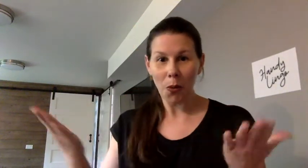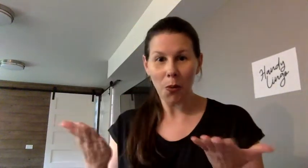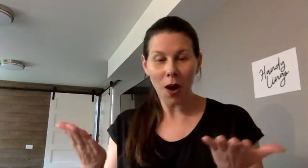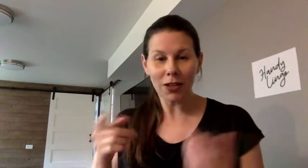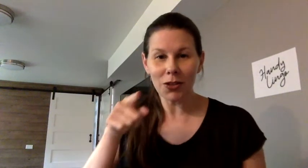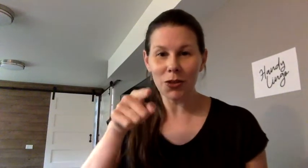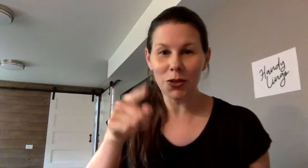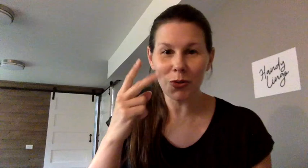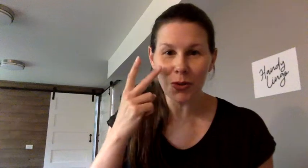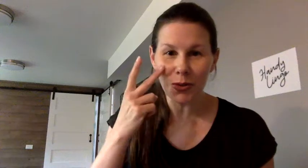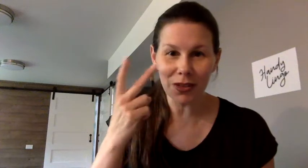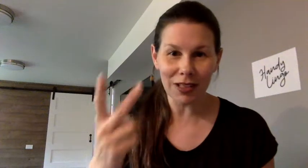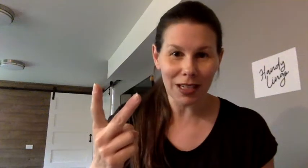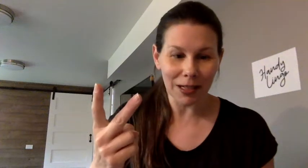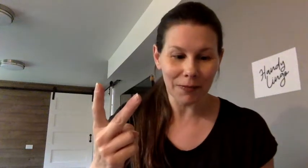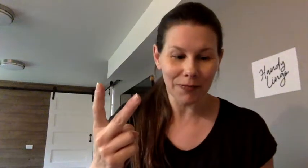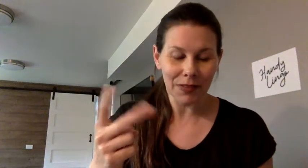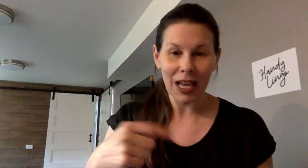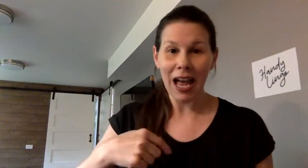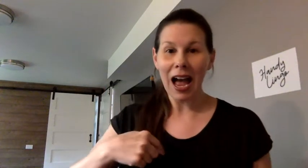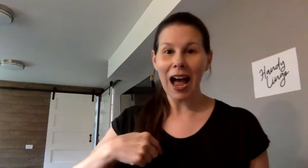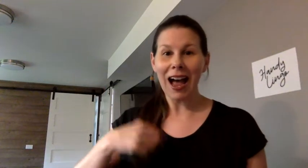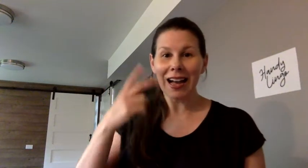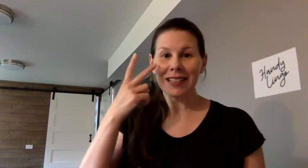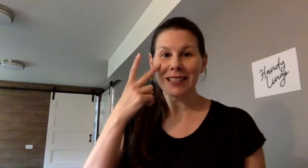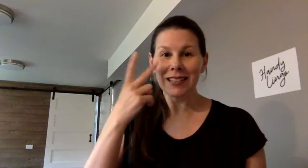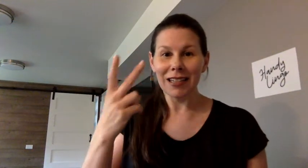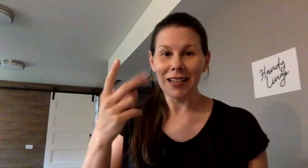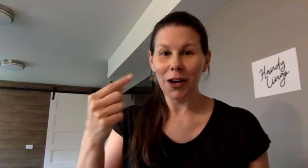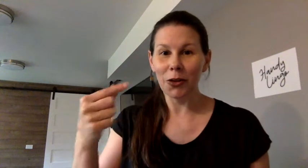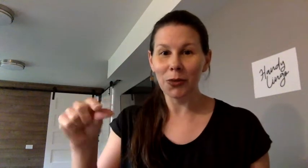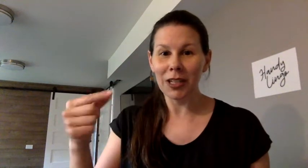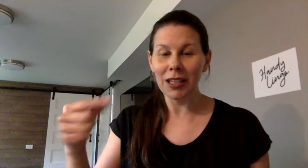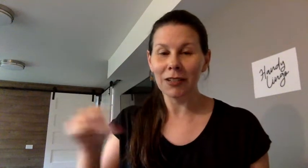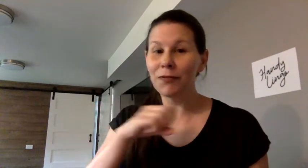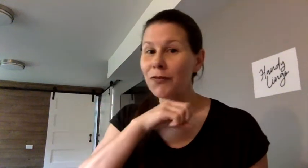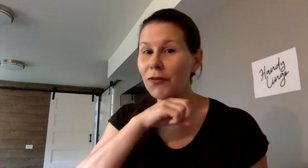what do you see? I see a green